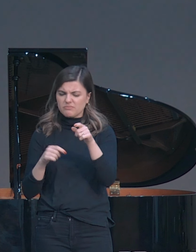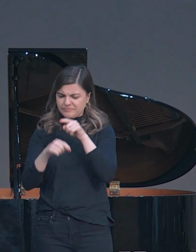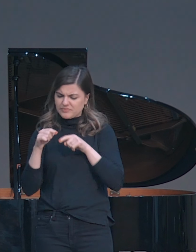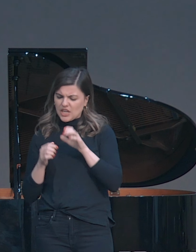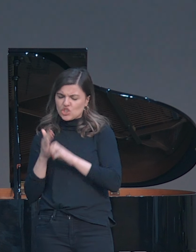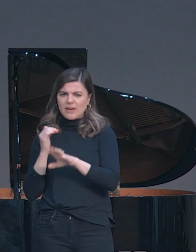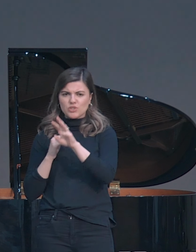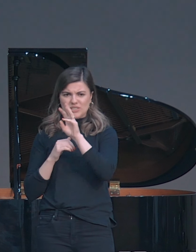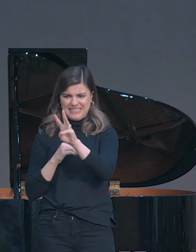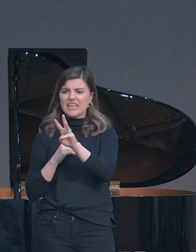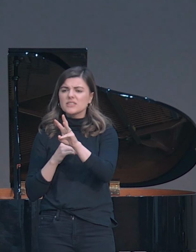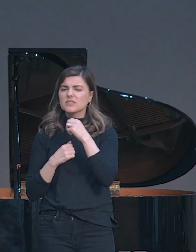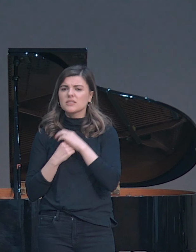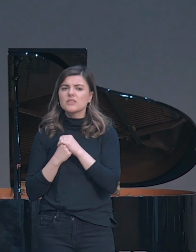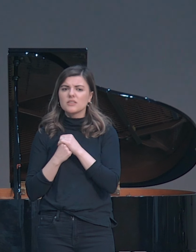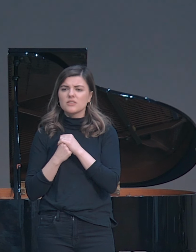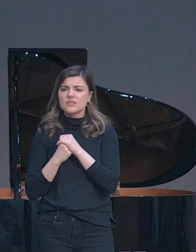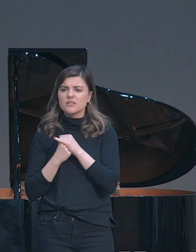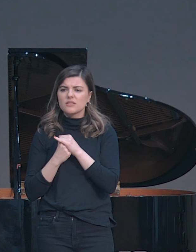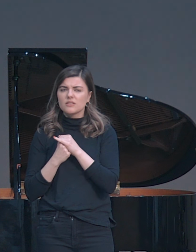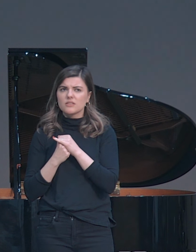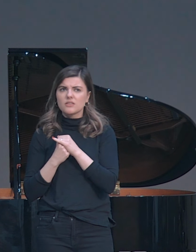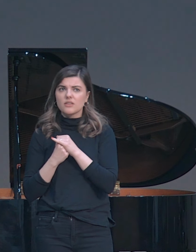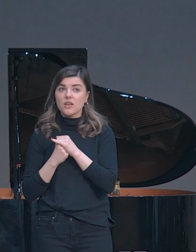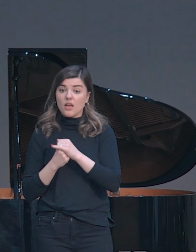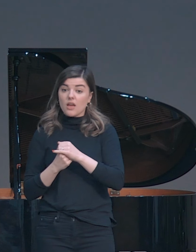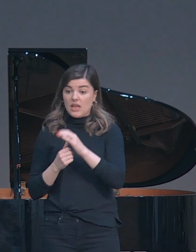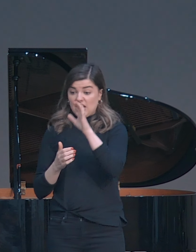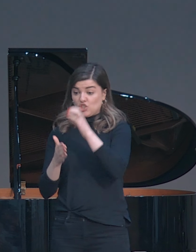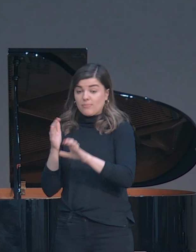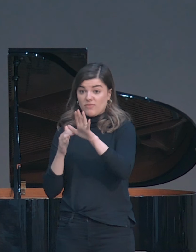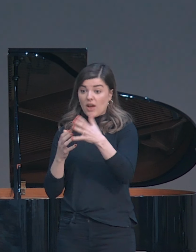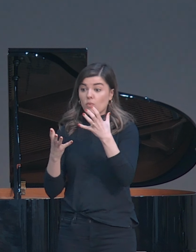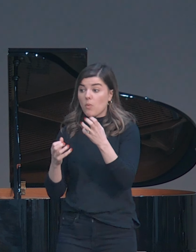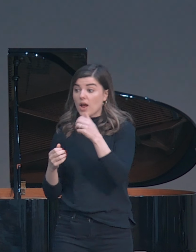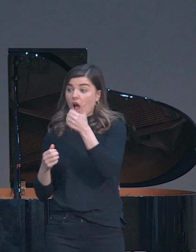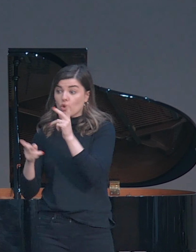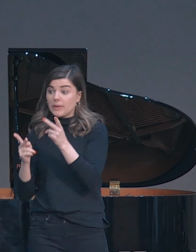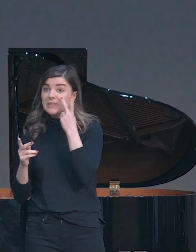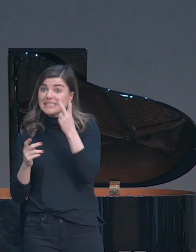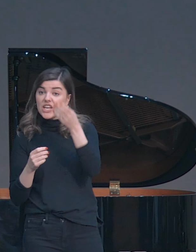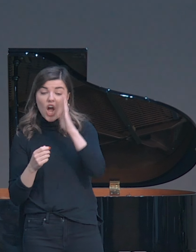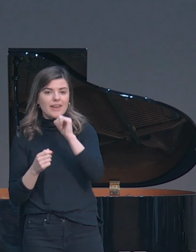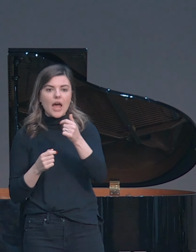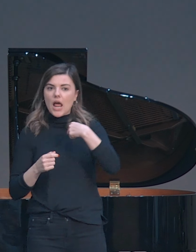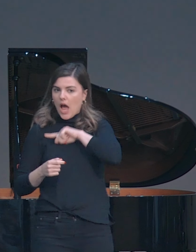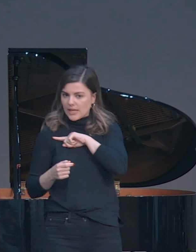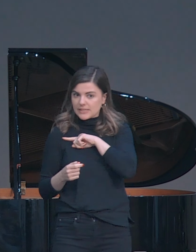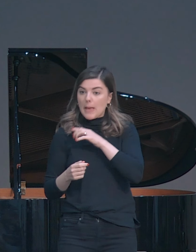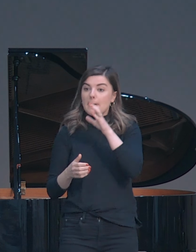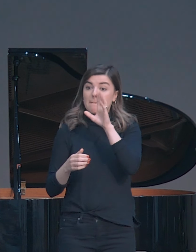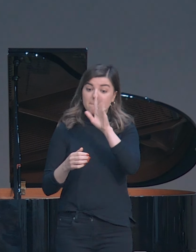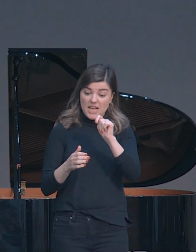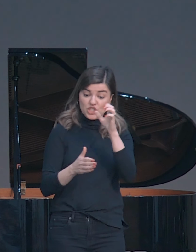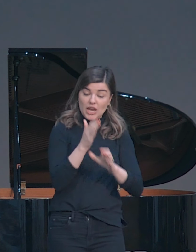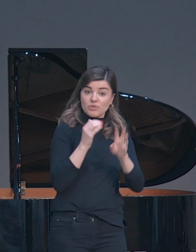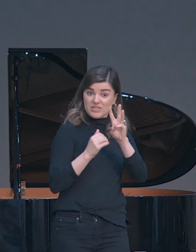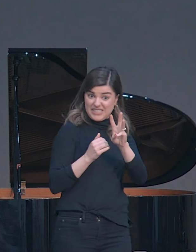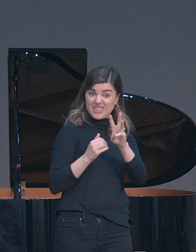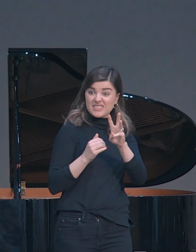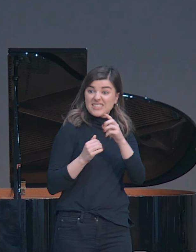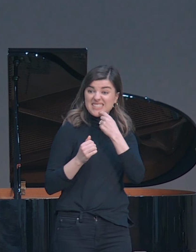at chapter 6, verse 1. In 5:16, we want others to see God, not us. In 6:1, the motive is that we